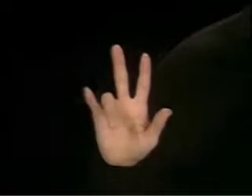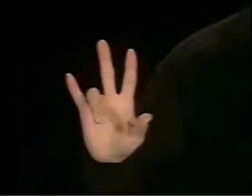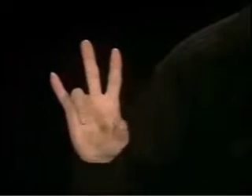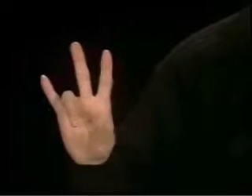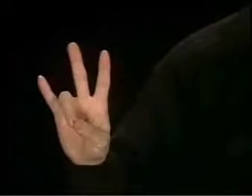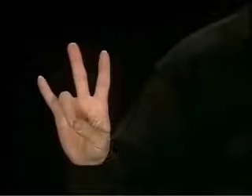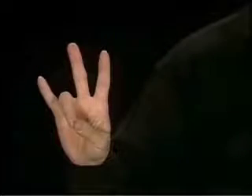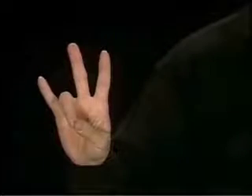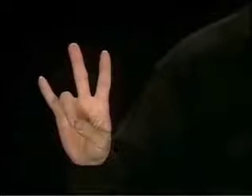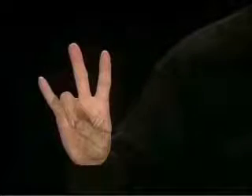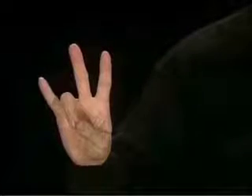37,